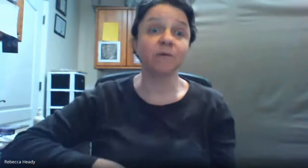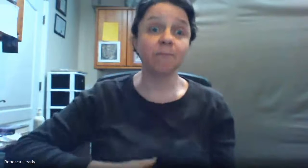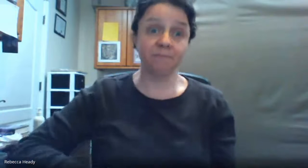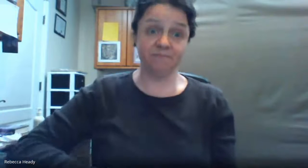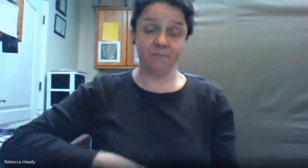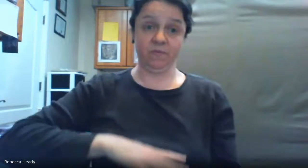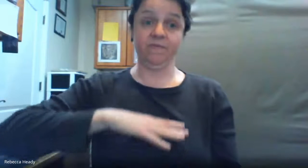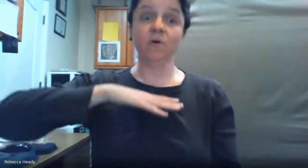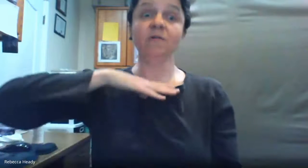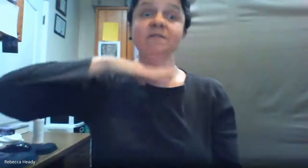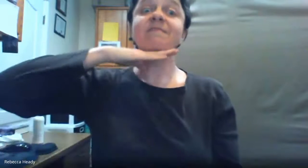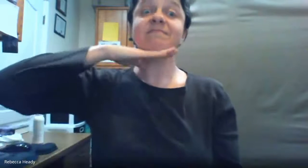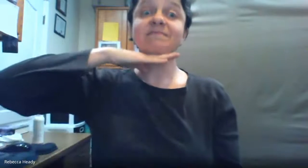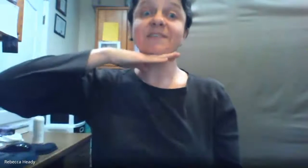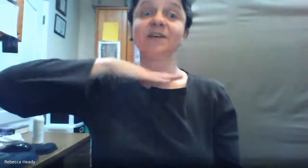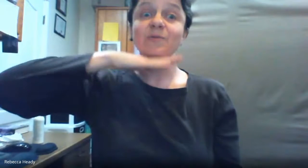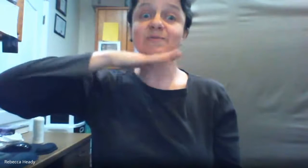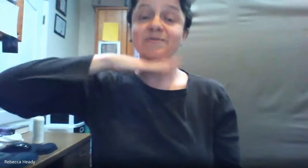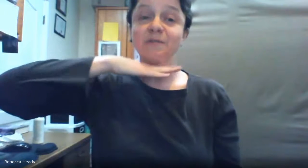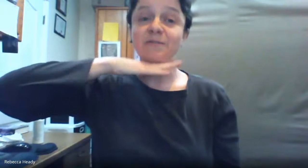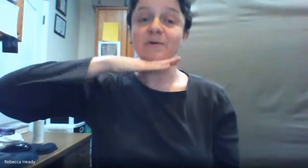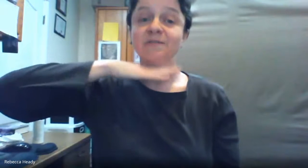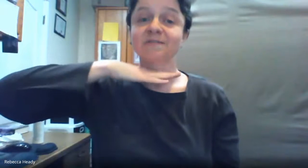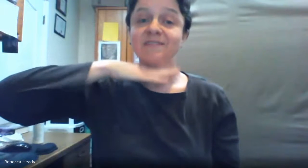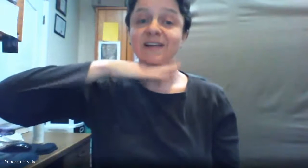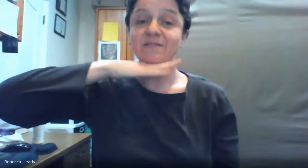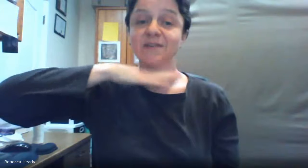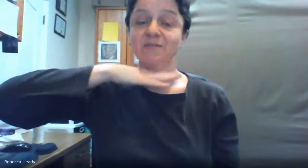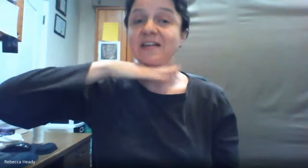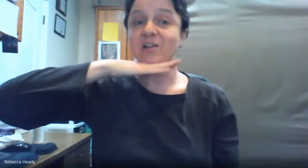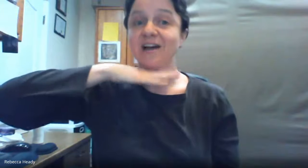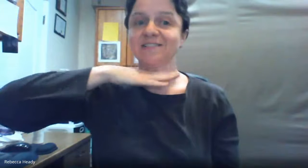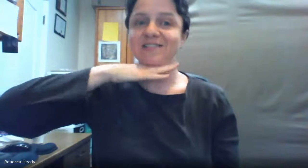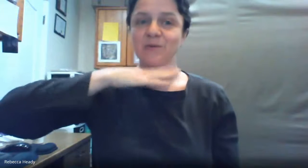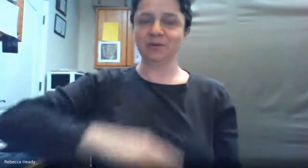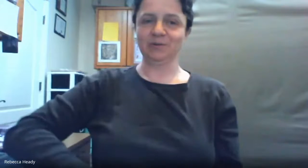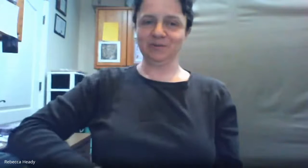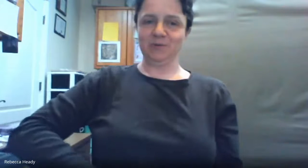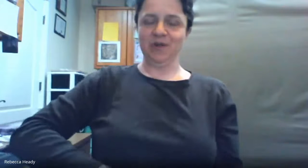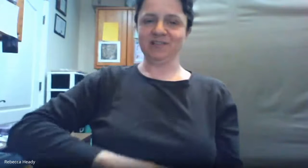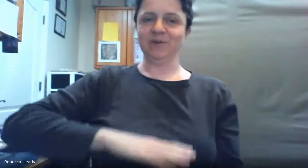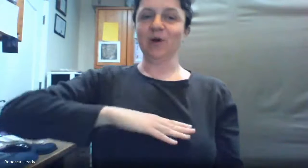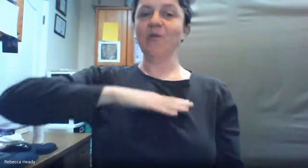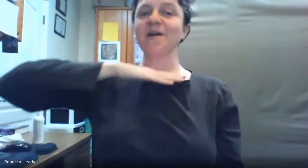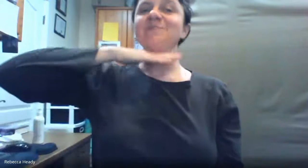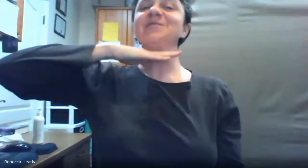you're full, you know, you're full, like you've eaten a lot. So your food has filled all the way up to